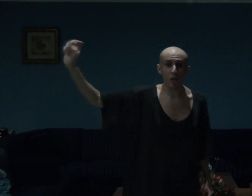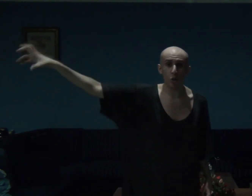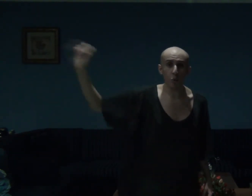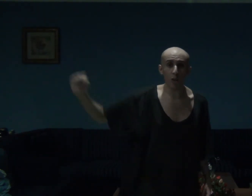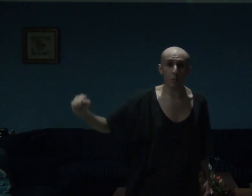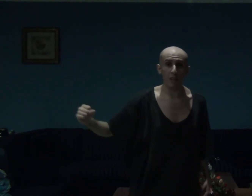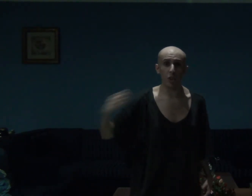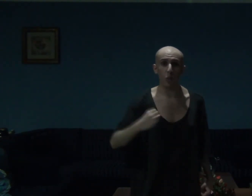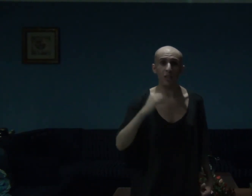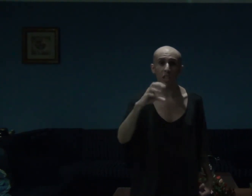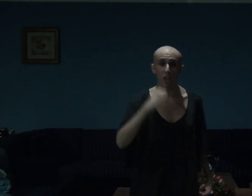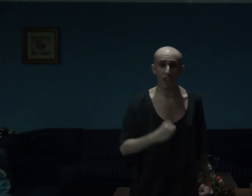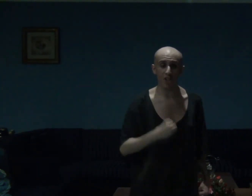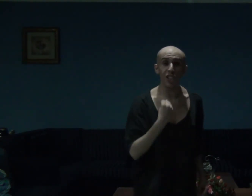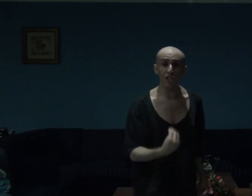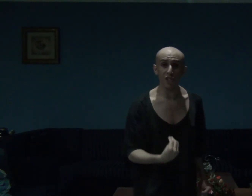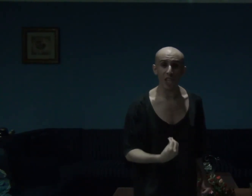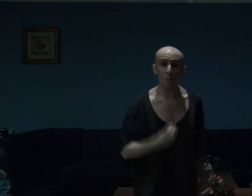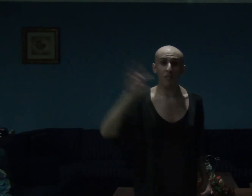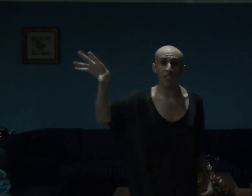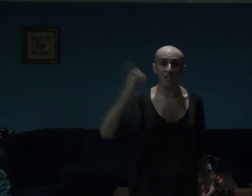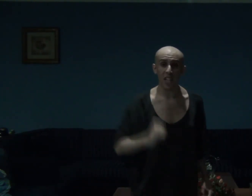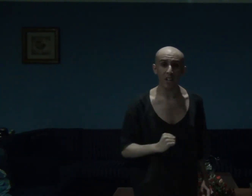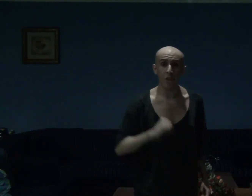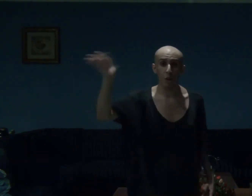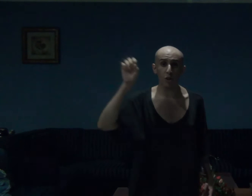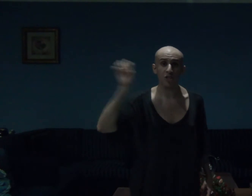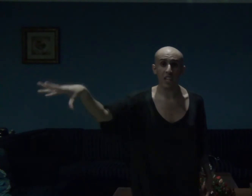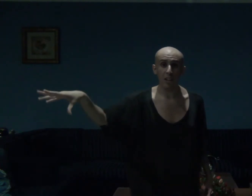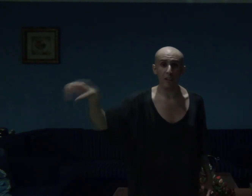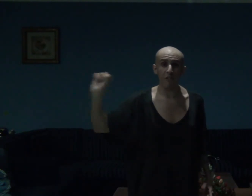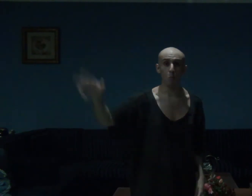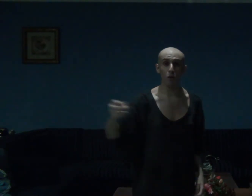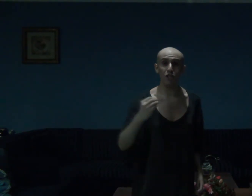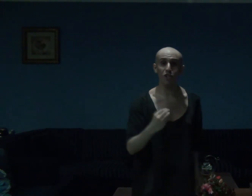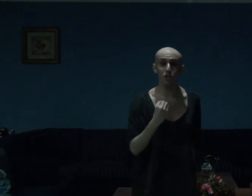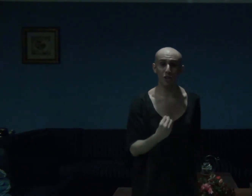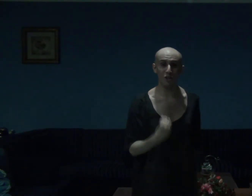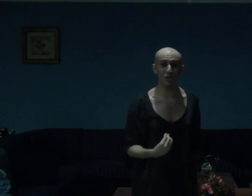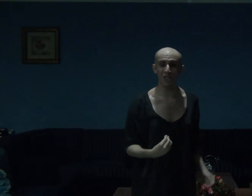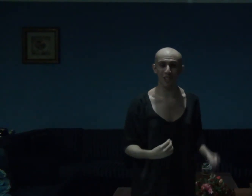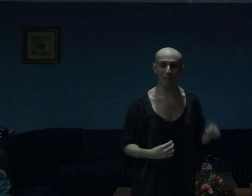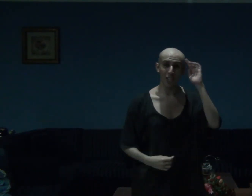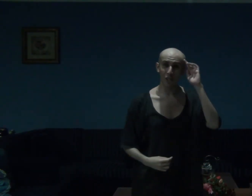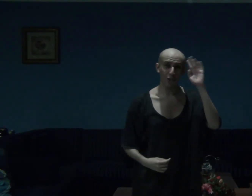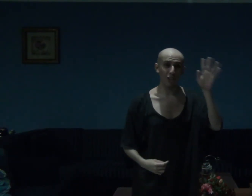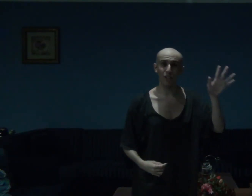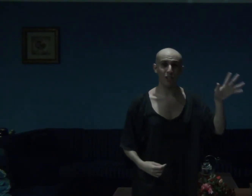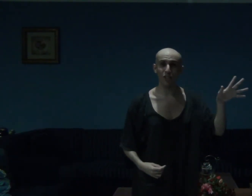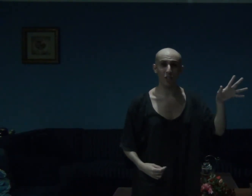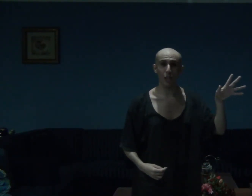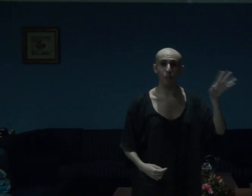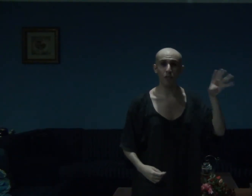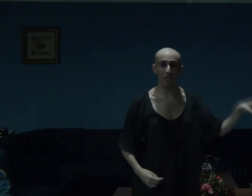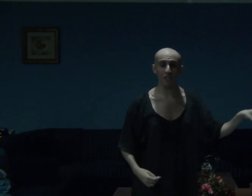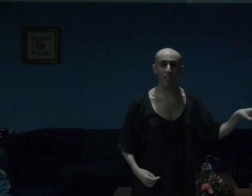to rebuild what they lost in the name of the dead, those they love. Morgan Jones, though, it took a long time for this guy